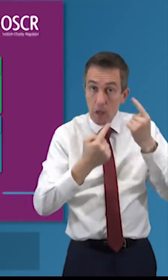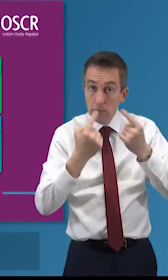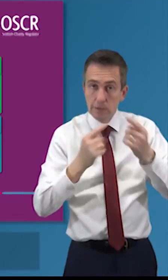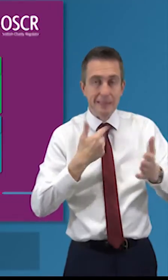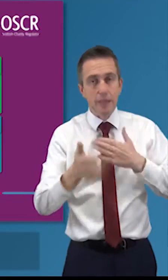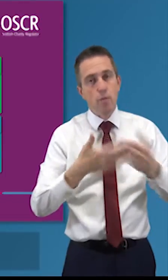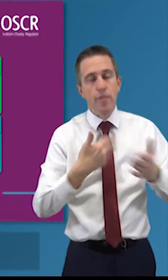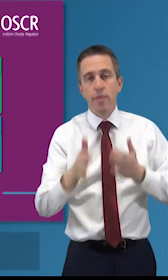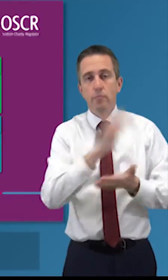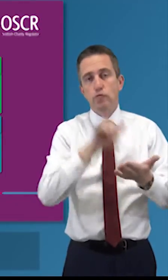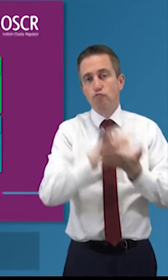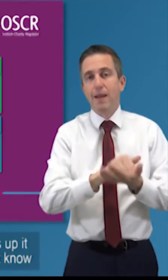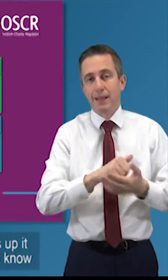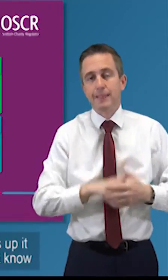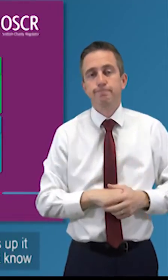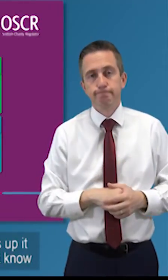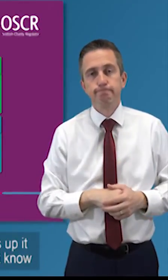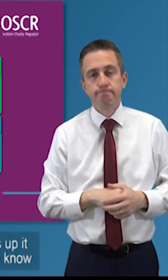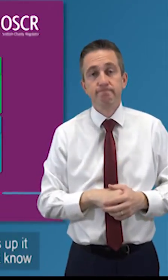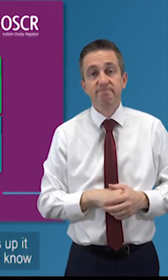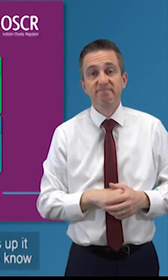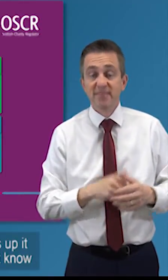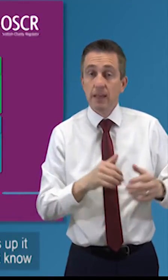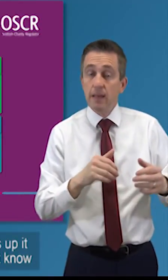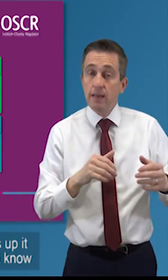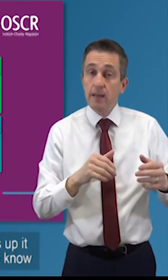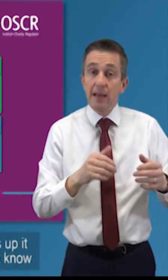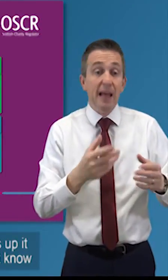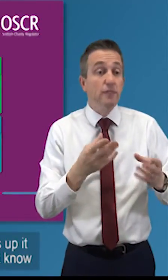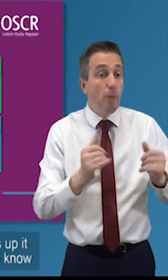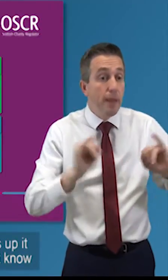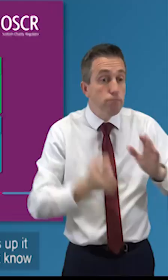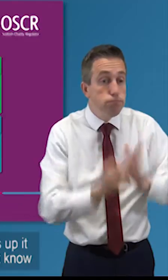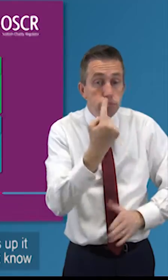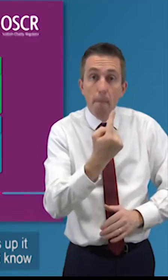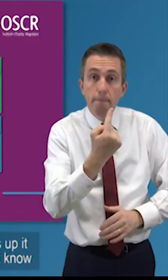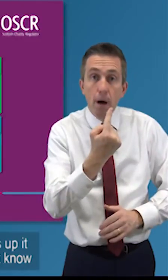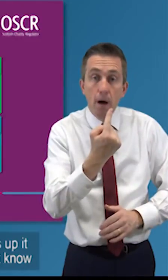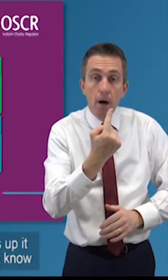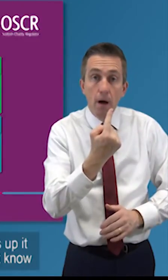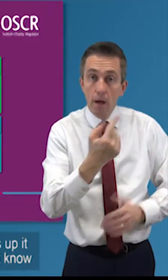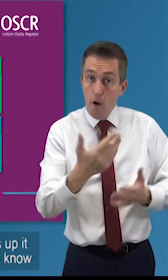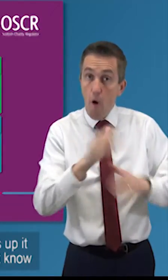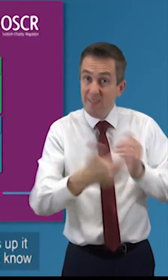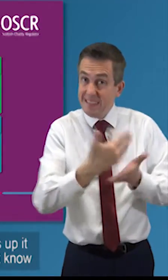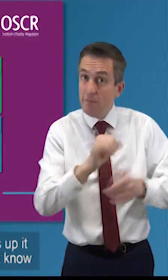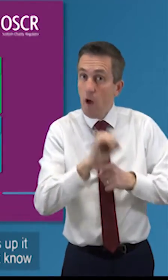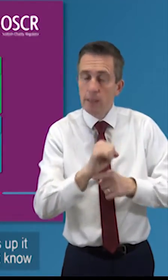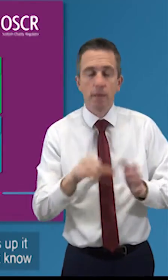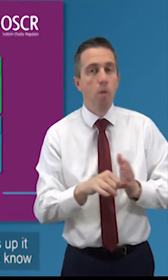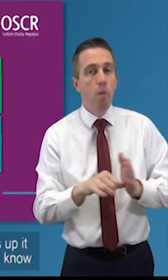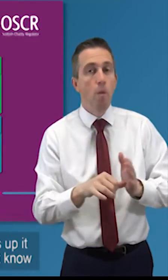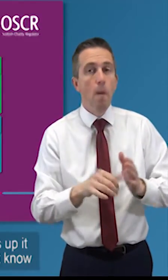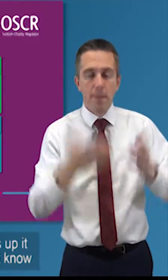correctly and part of that these are difficult things to deal with if this comes up it is difficult stuff